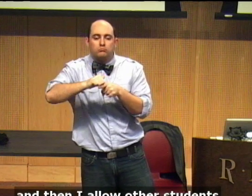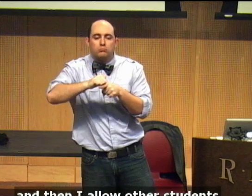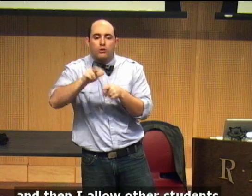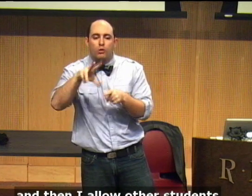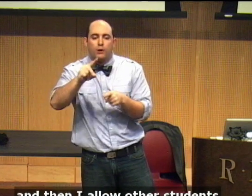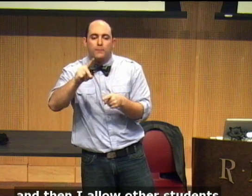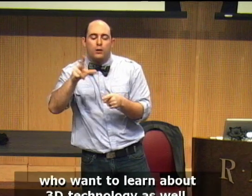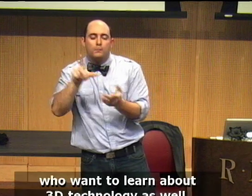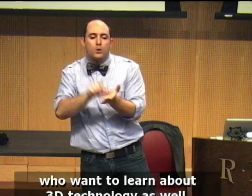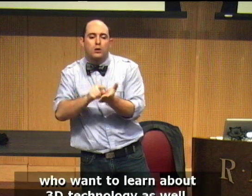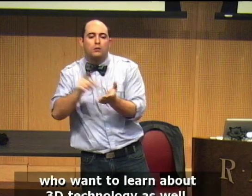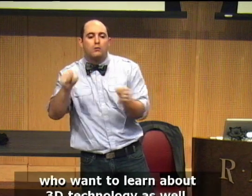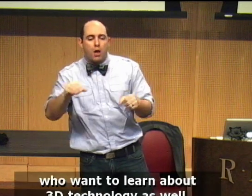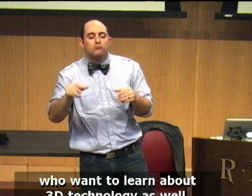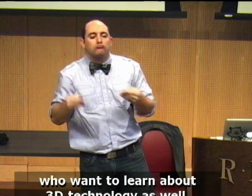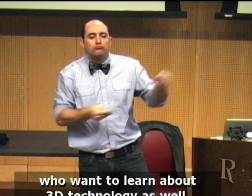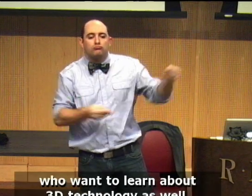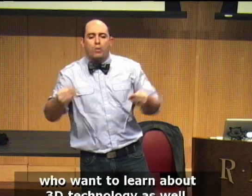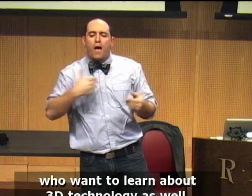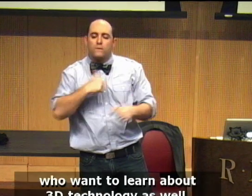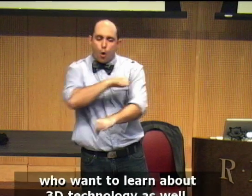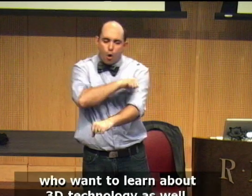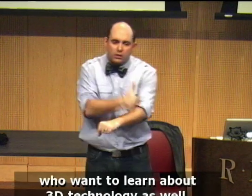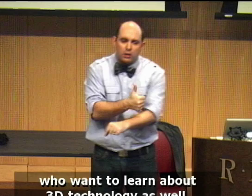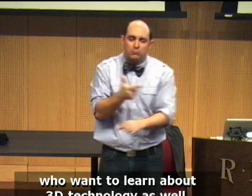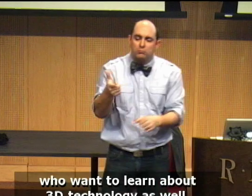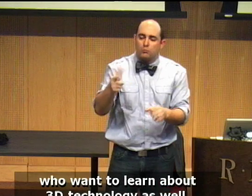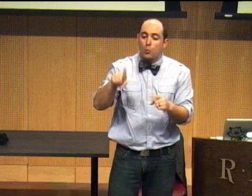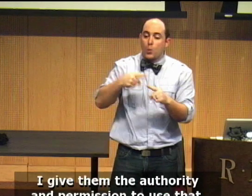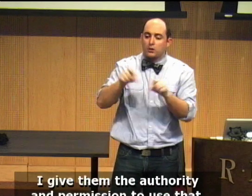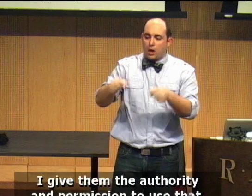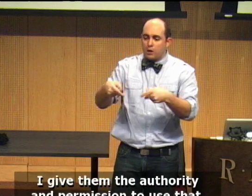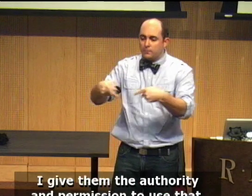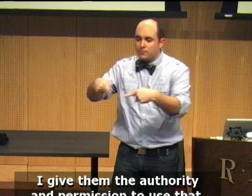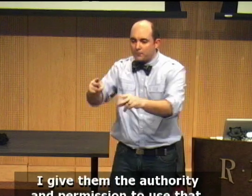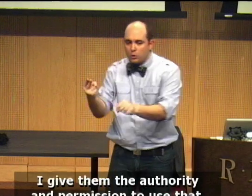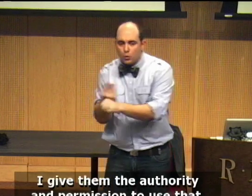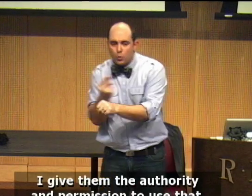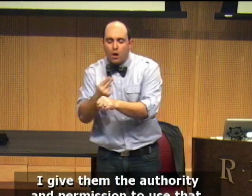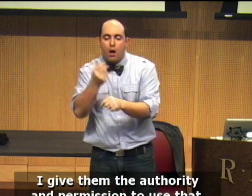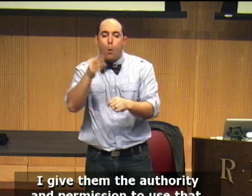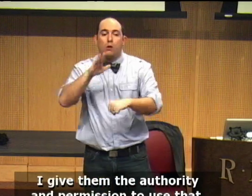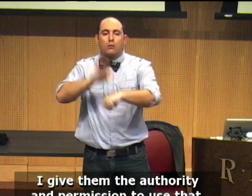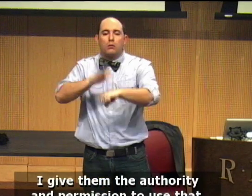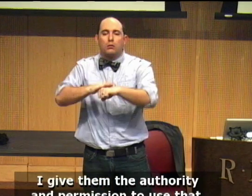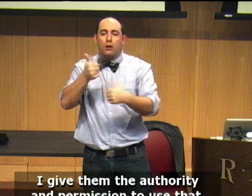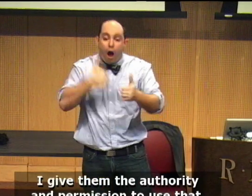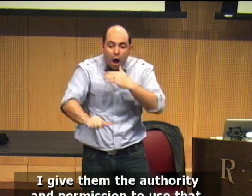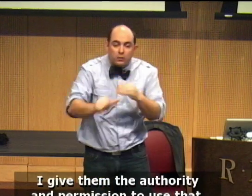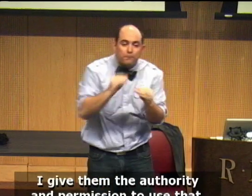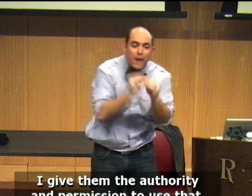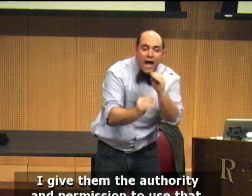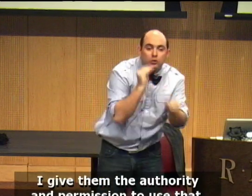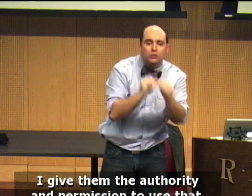other students who want to learn about 3D technology as well. I give them the authority and permission to use